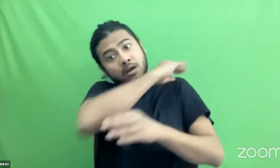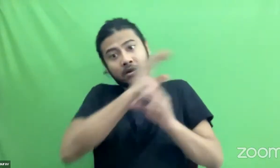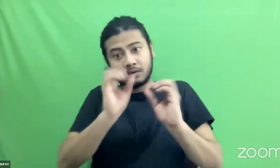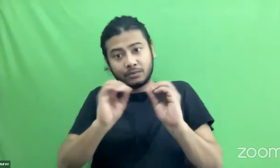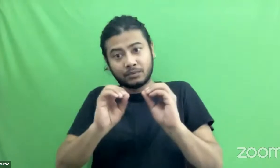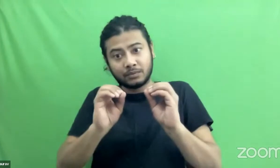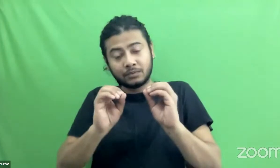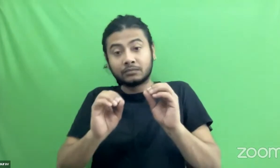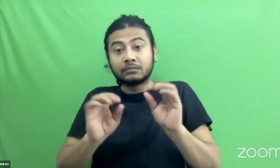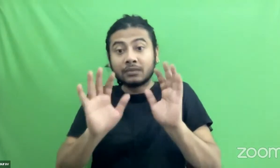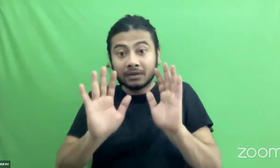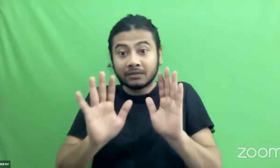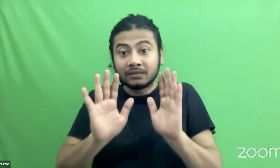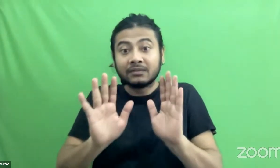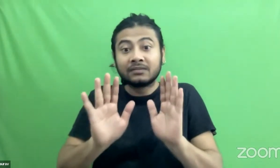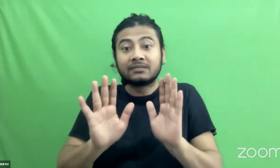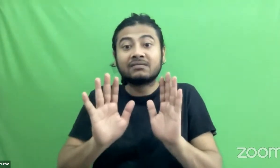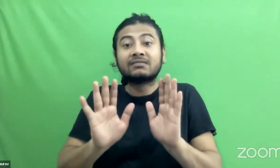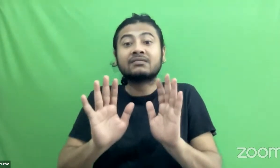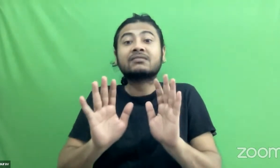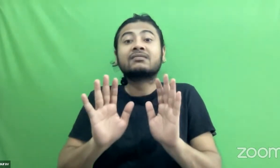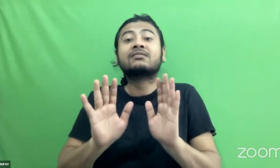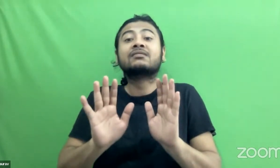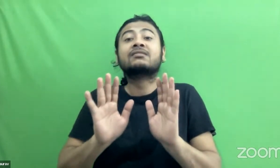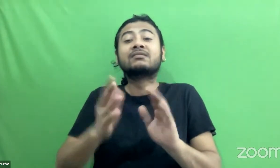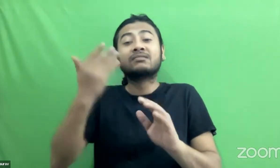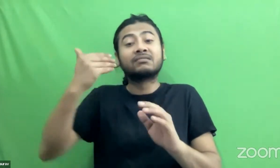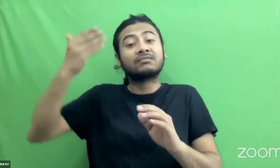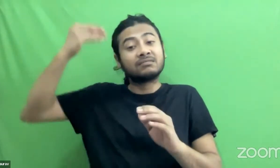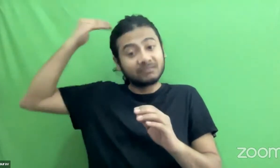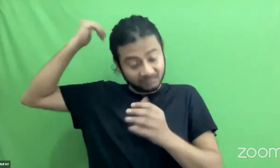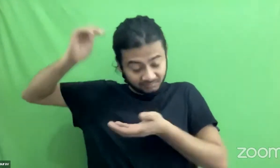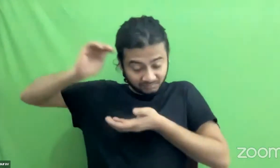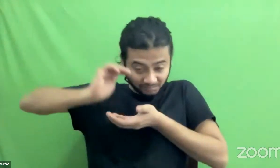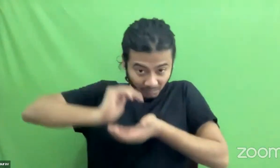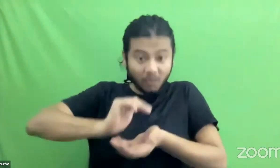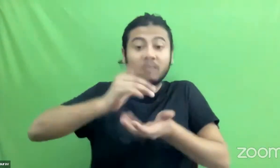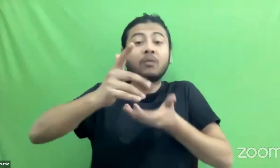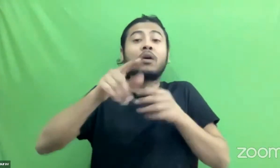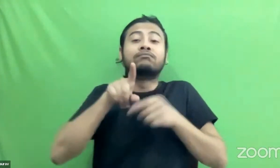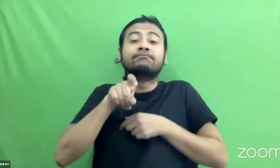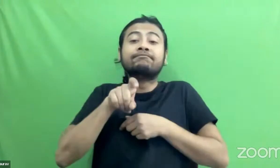sometimes as an insect. Okay, and we have committed lots and lots of sins.